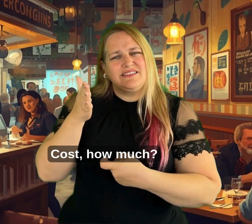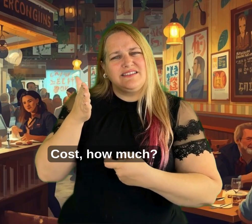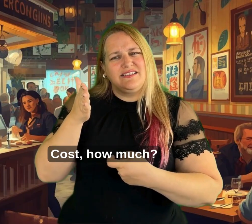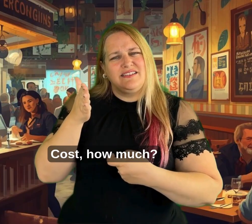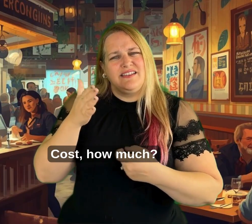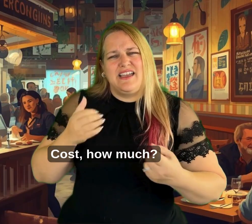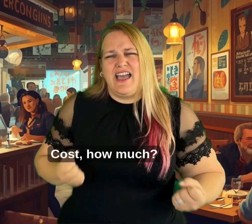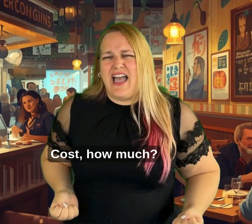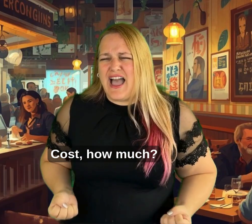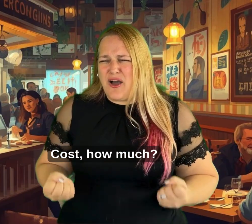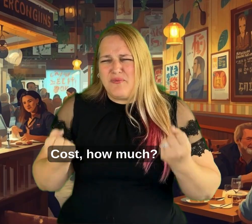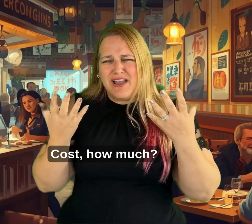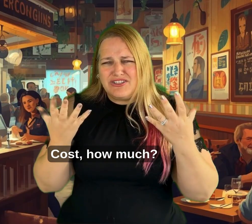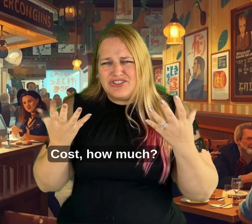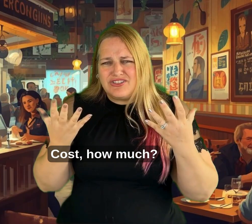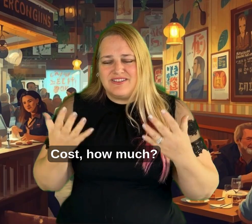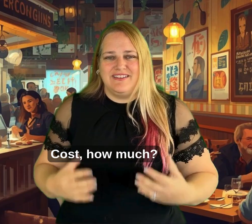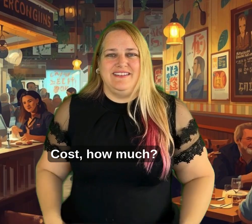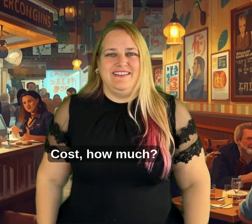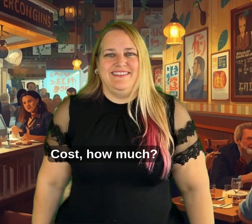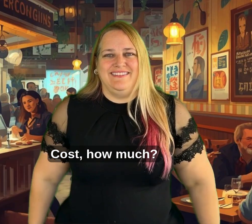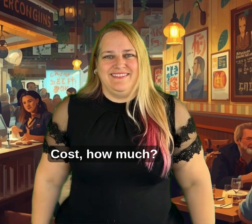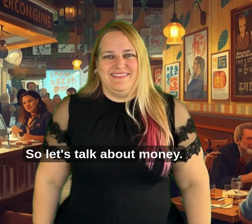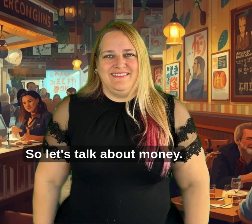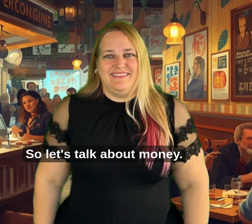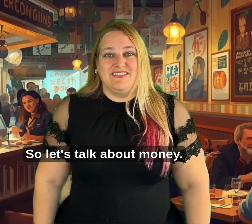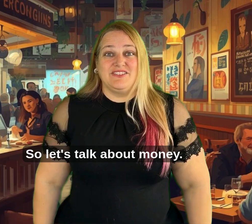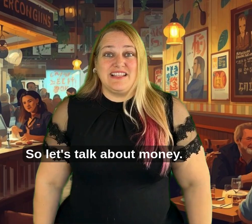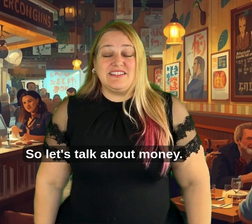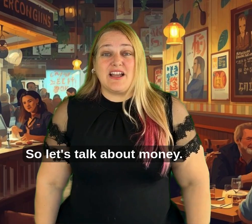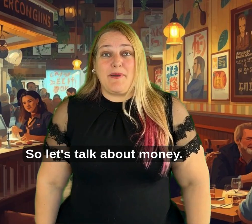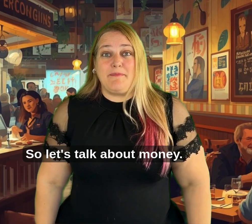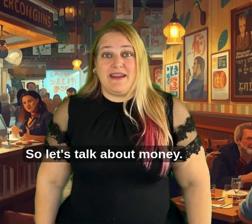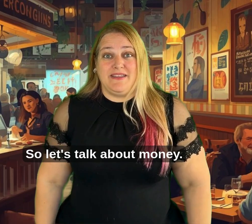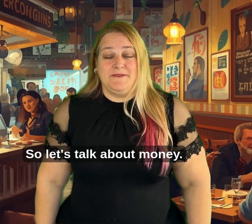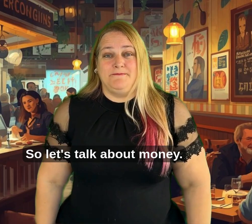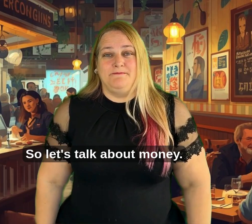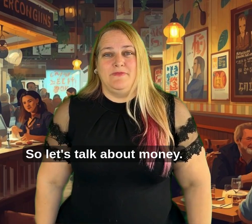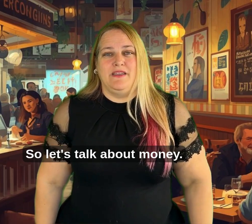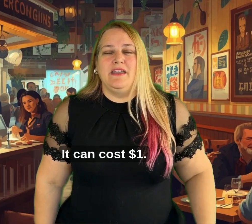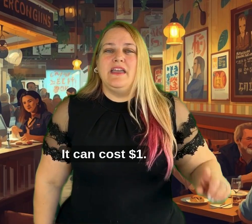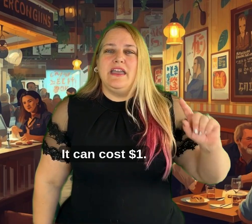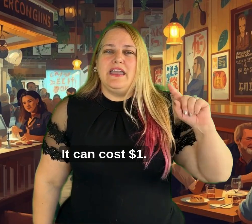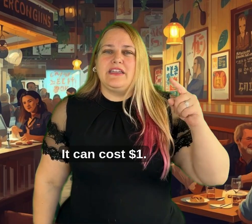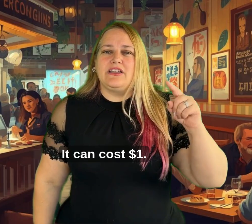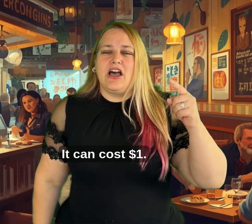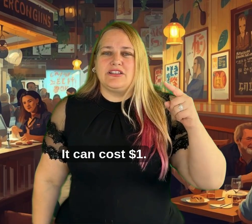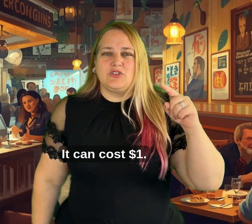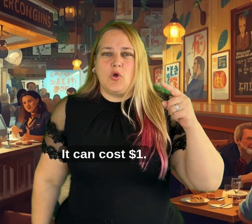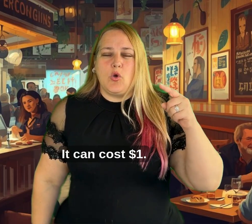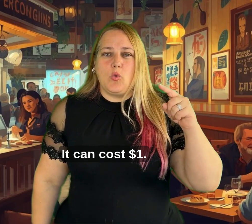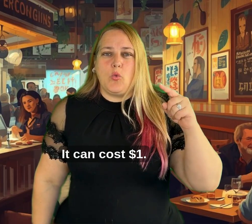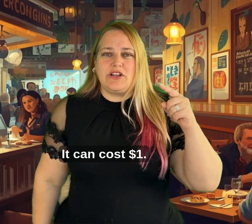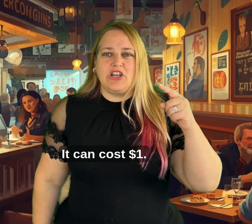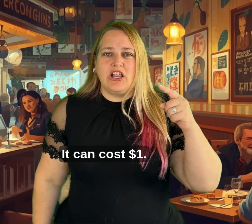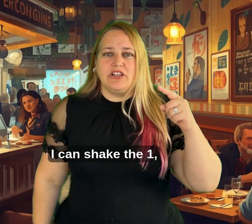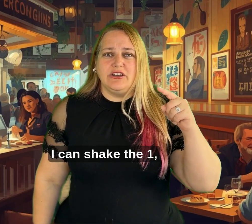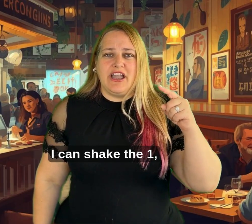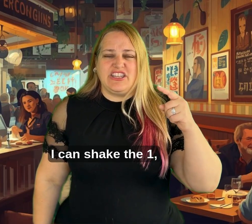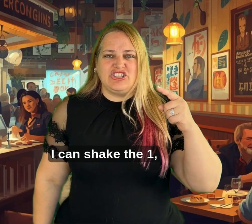Cost, how much? So let's talk about money. It can cost $1. I can